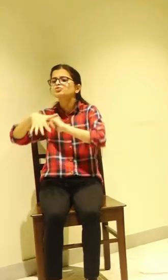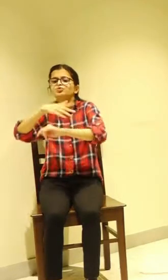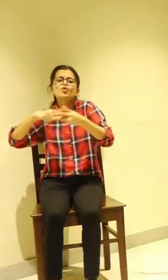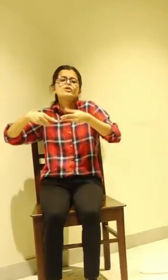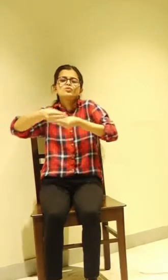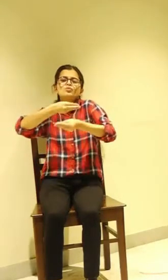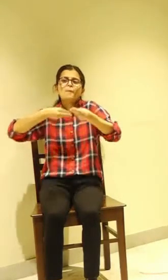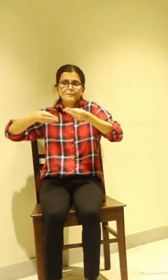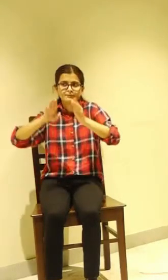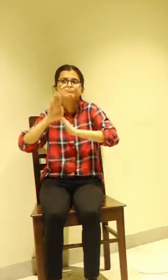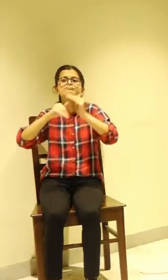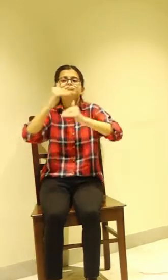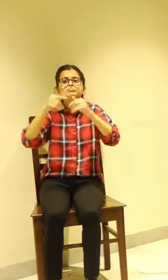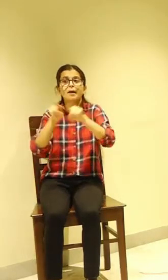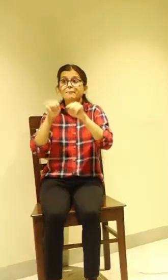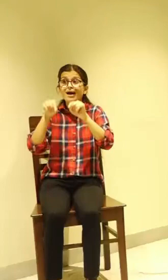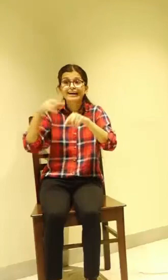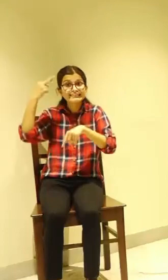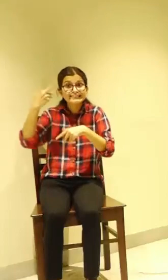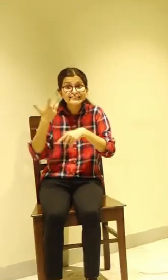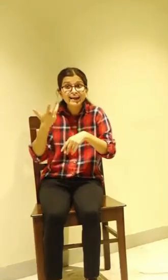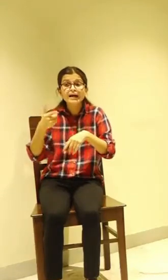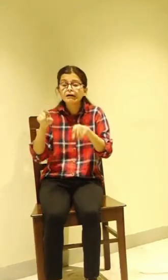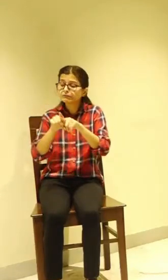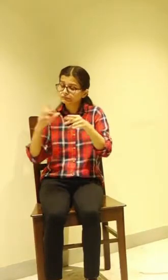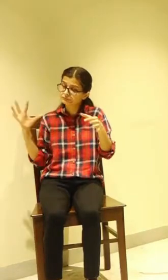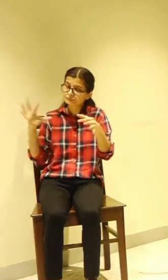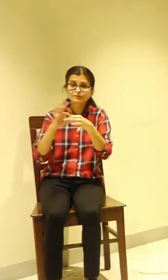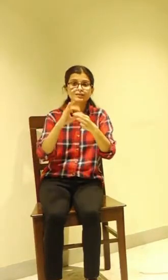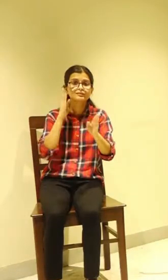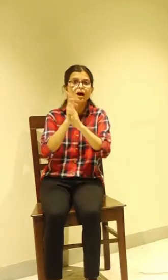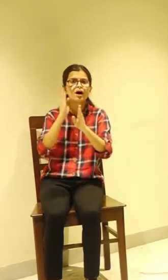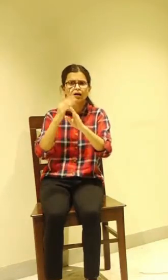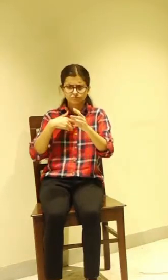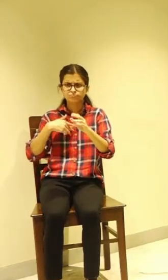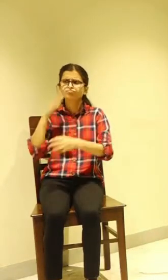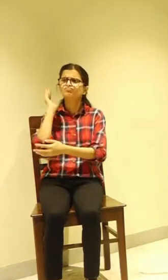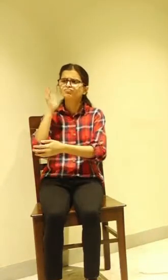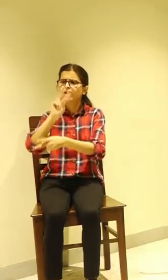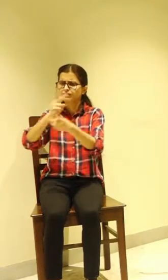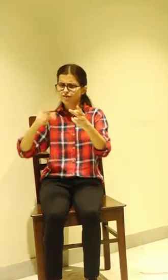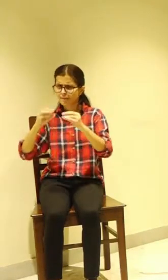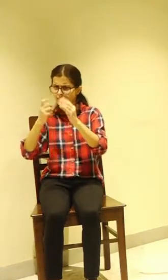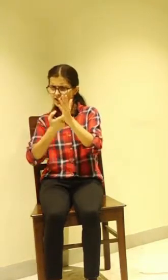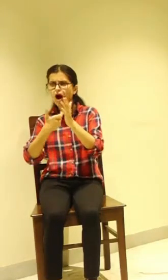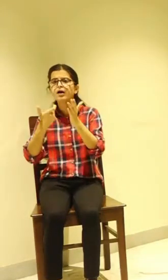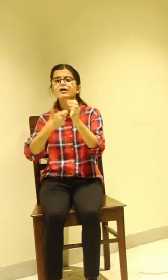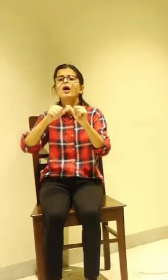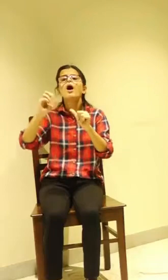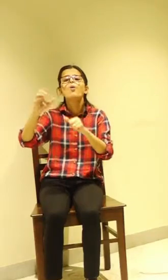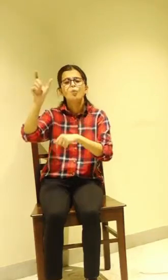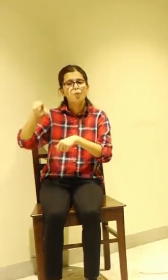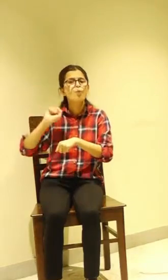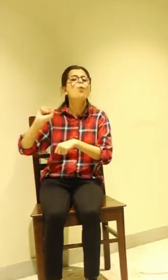rights. And the reason this is important is because they were directly heeding the lesson and the warning that B.N. Rao had given, that